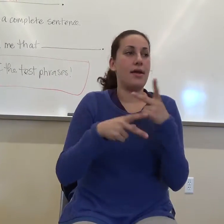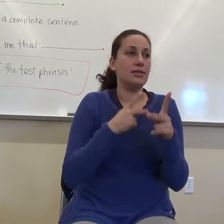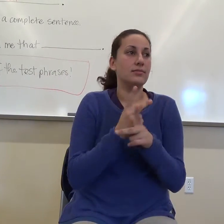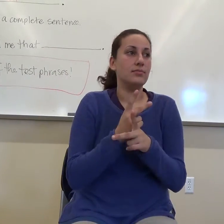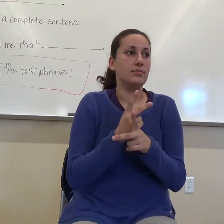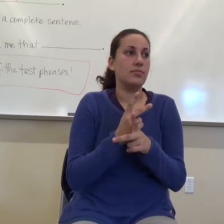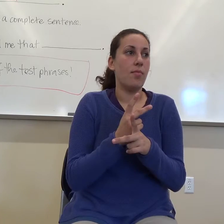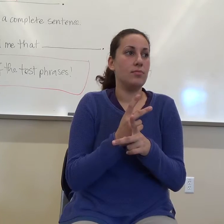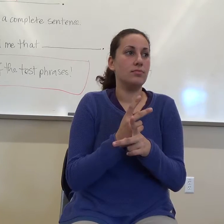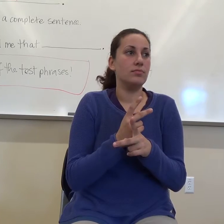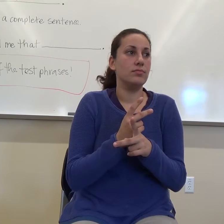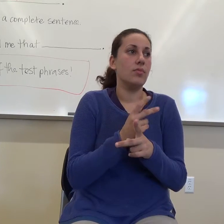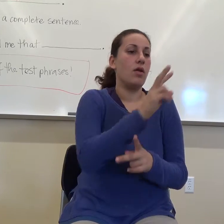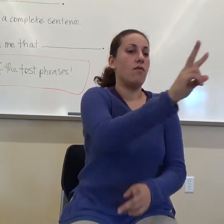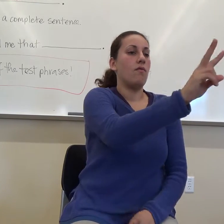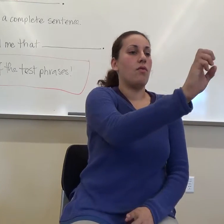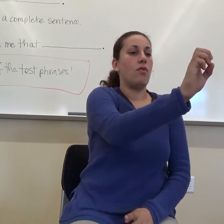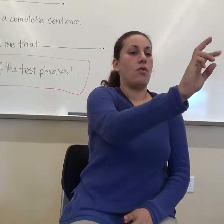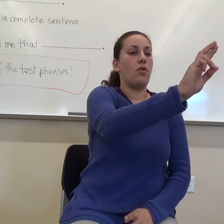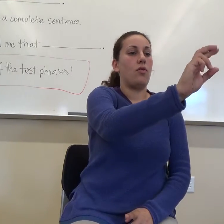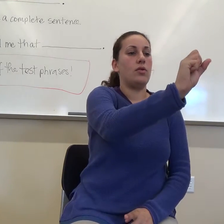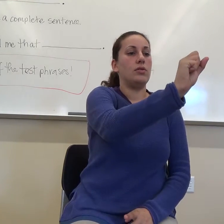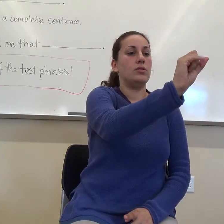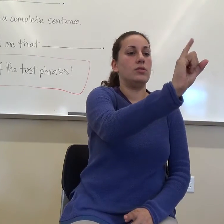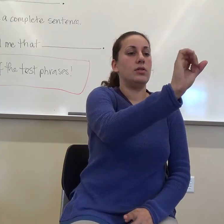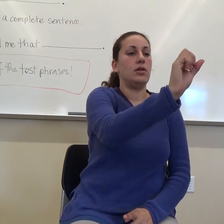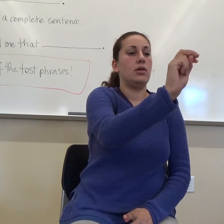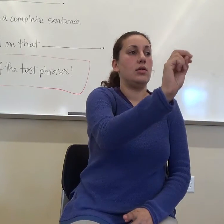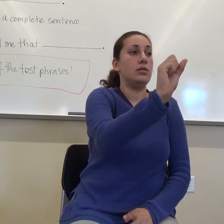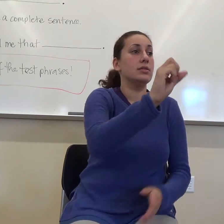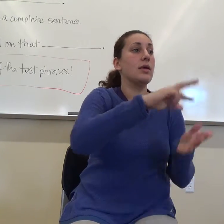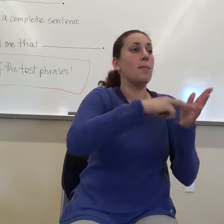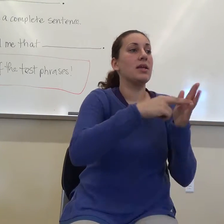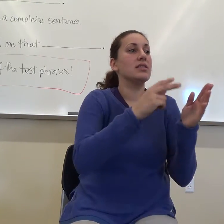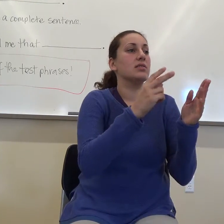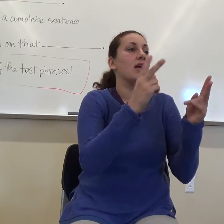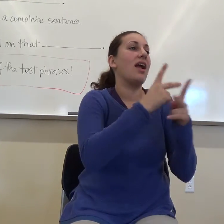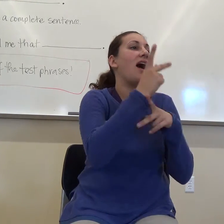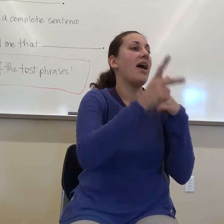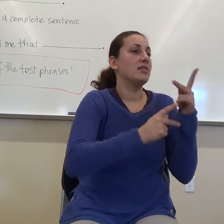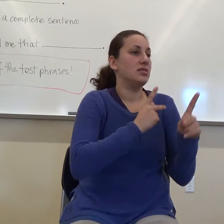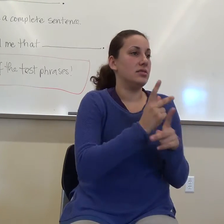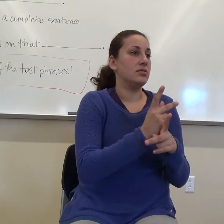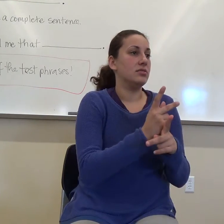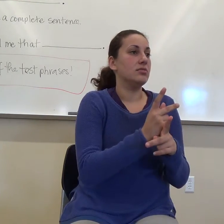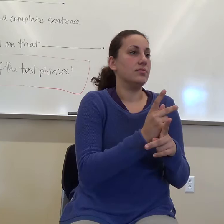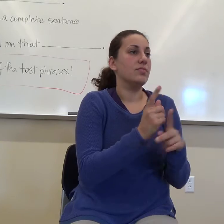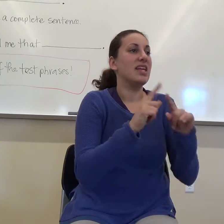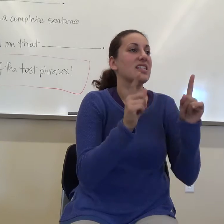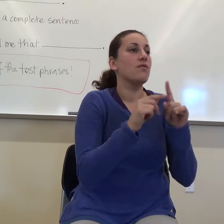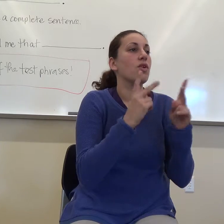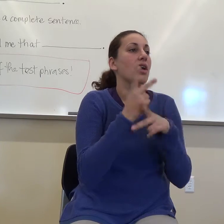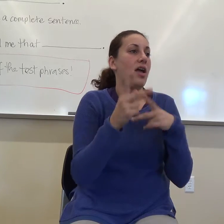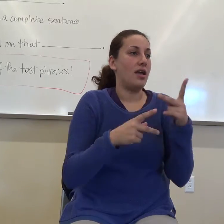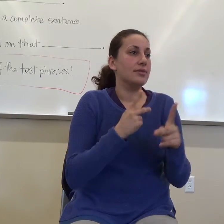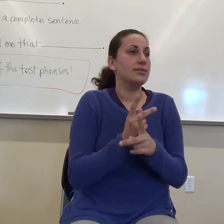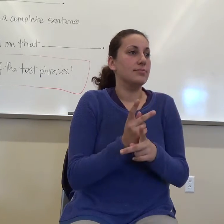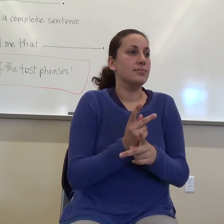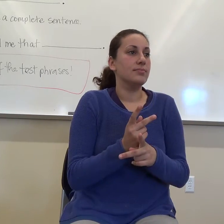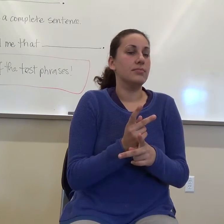list? Yes. No, that's several. No. Again, here's